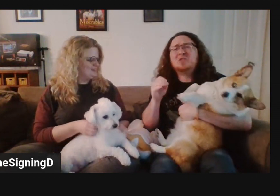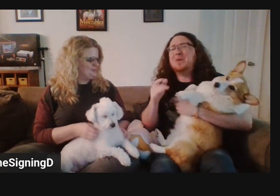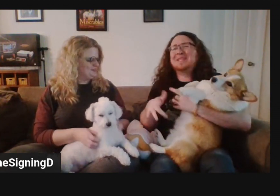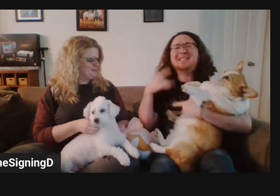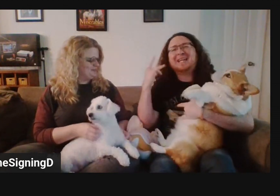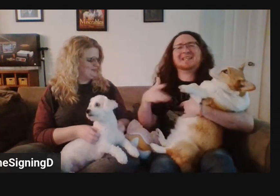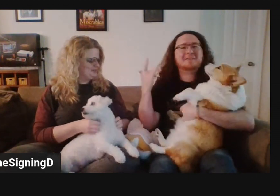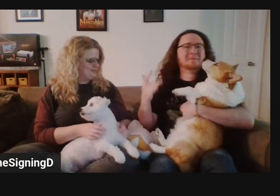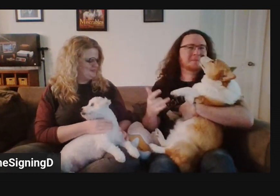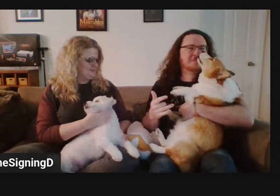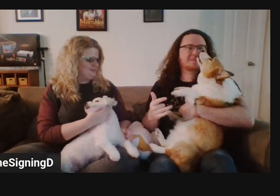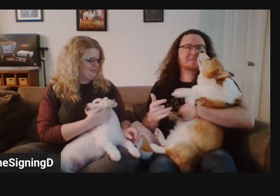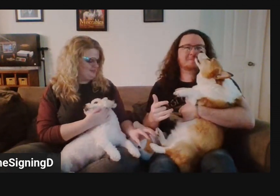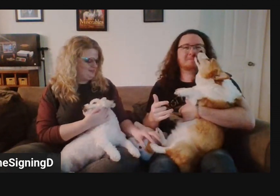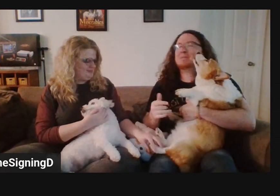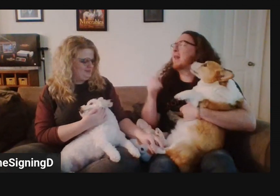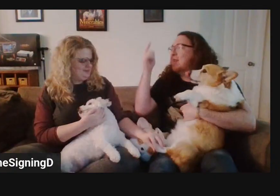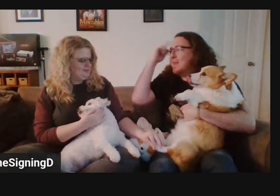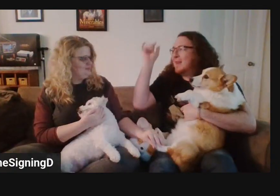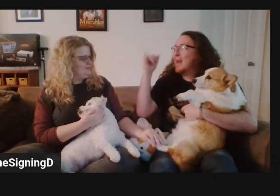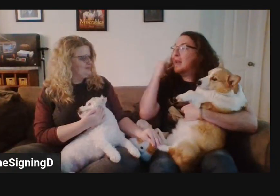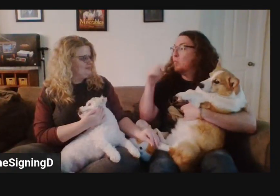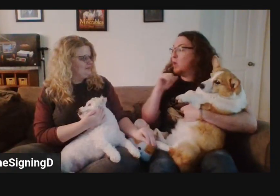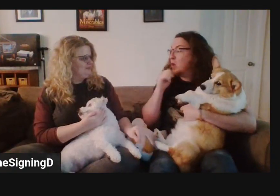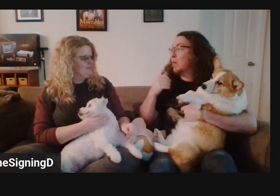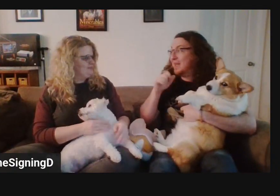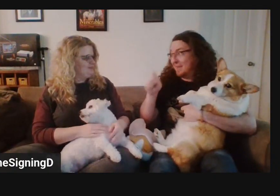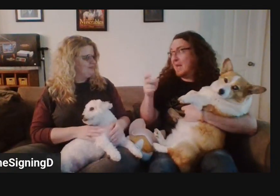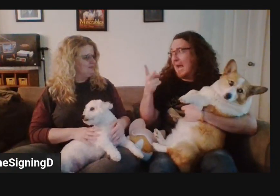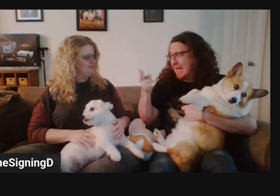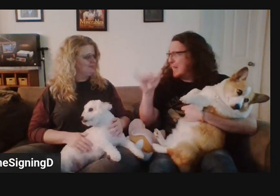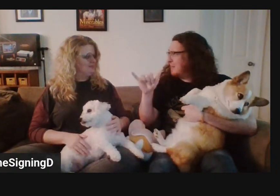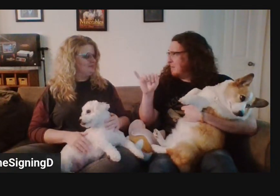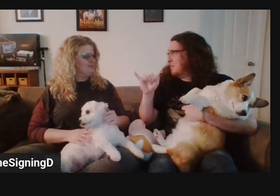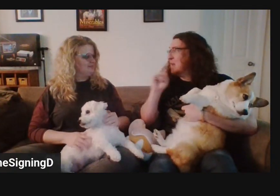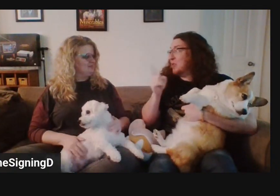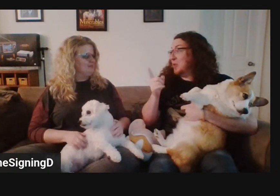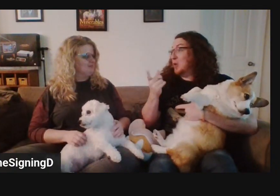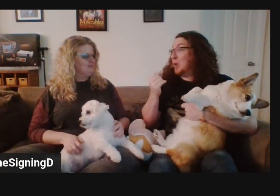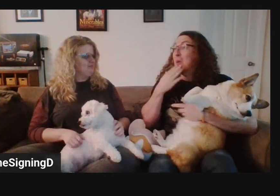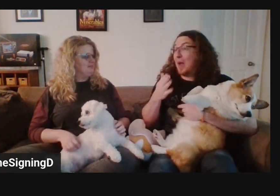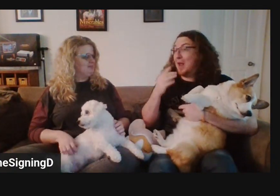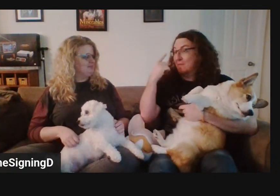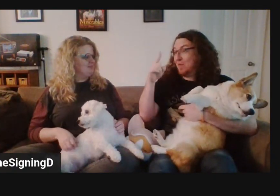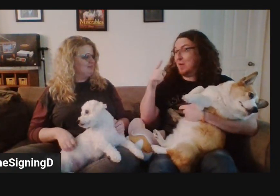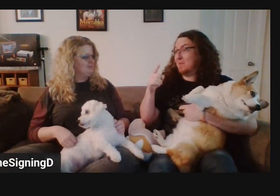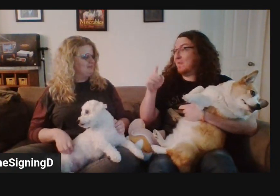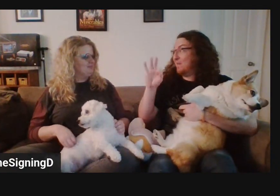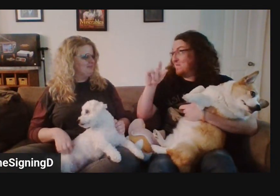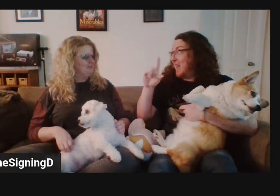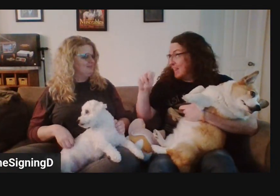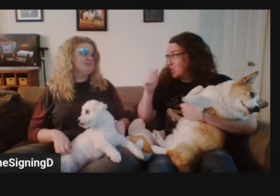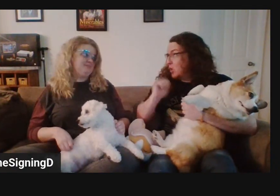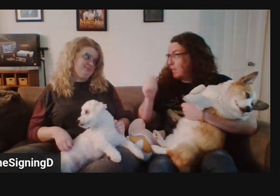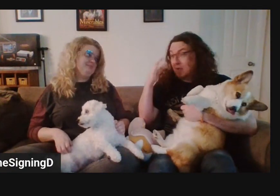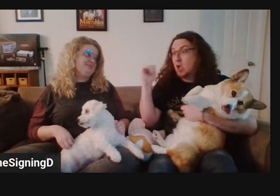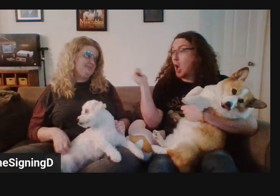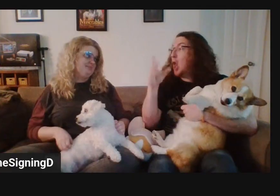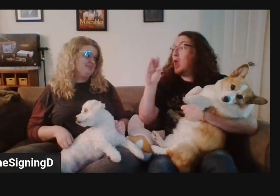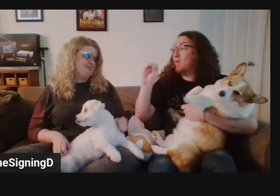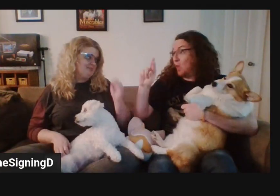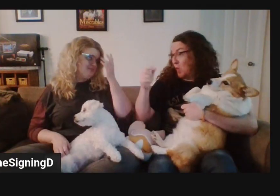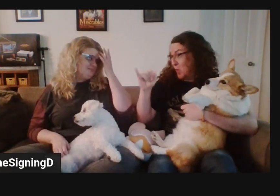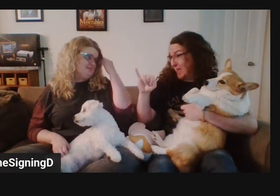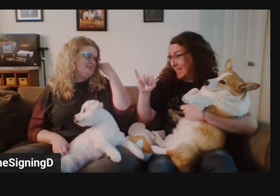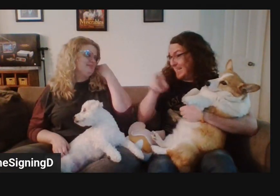exciting. And I think that if we don't have to edit that out, that's actually going to do well for the Fallon show, because guess what? All of Corgi Nation that knows